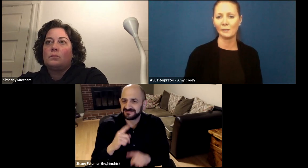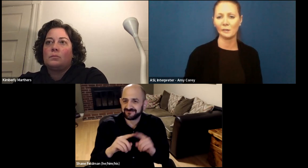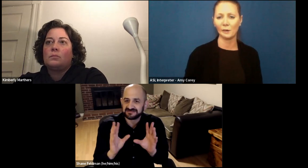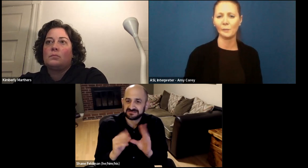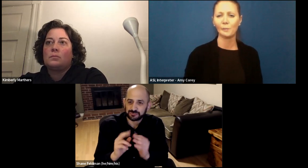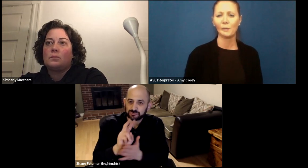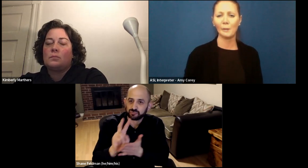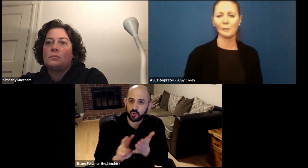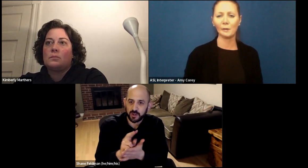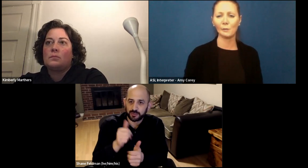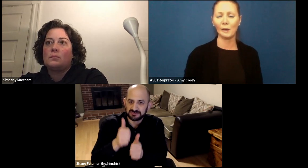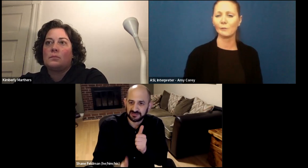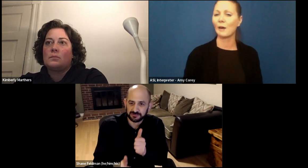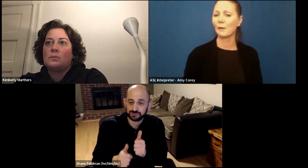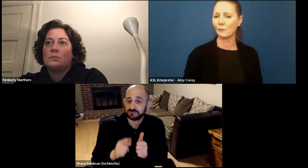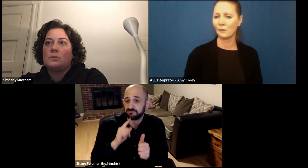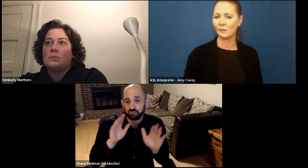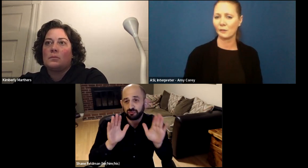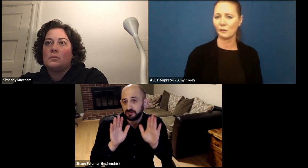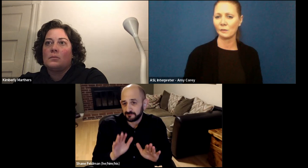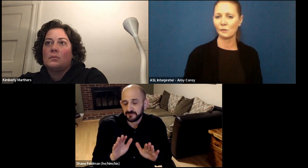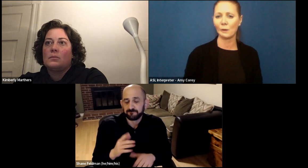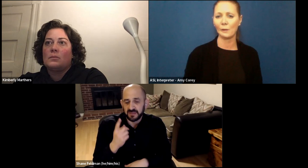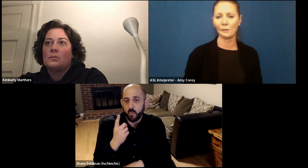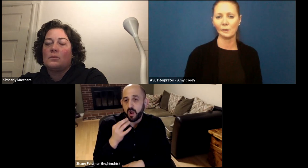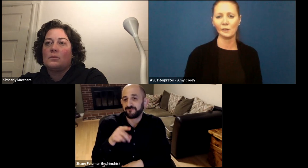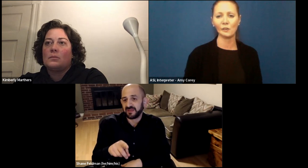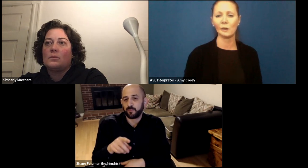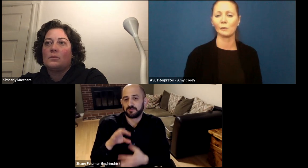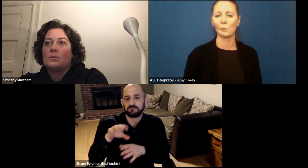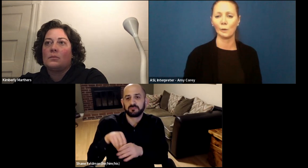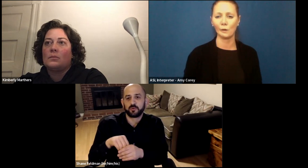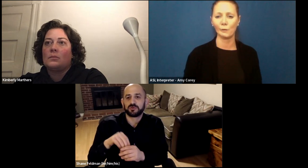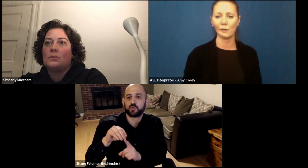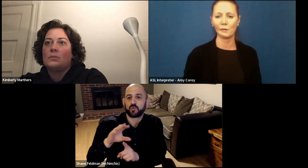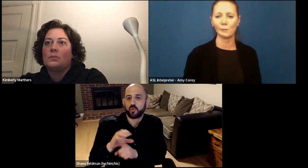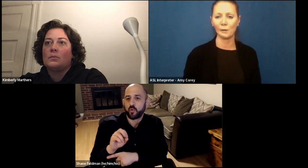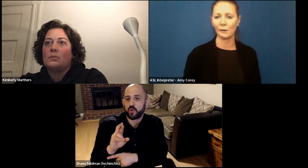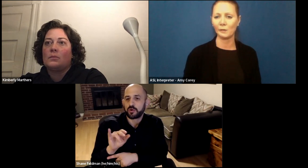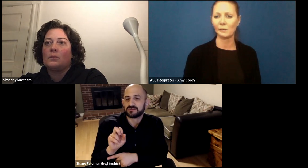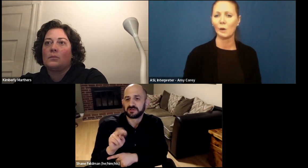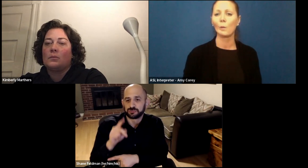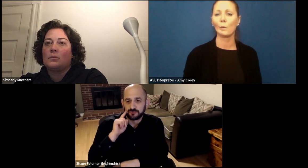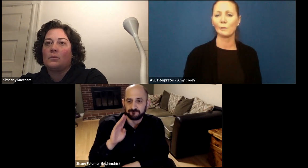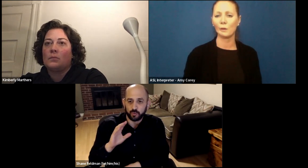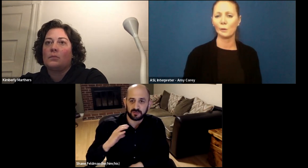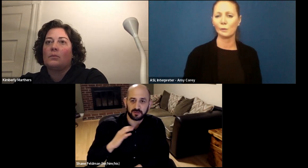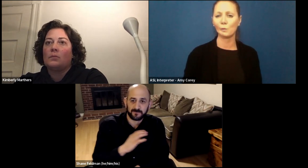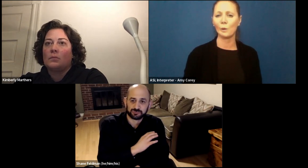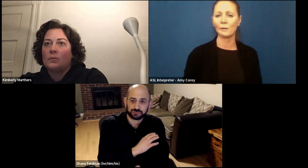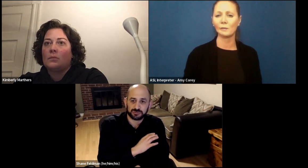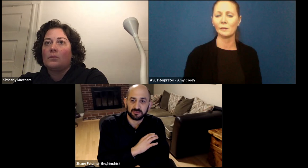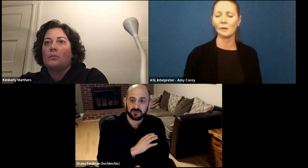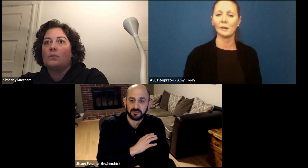of last year. I believe we had 5 different sessions, 2 hours each, and it was a wonderful experience. One of